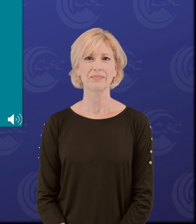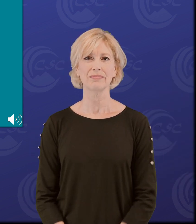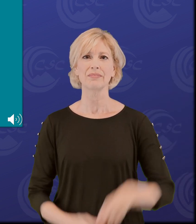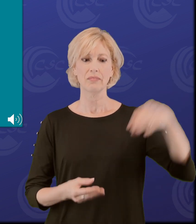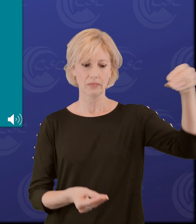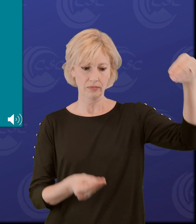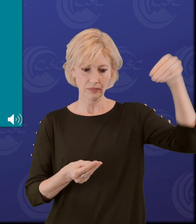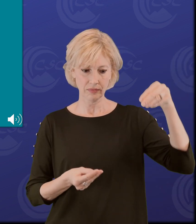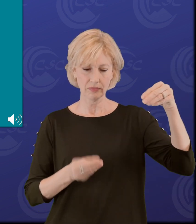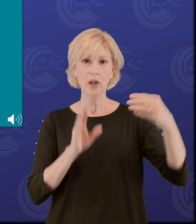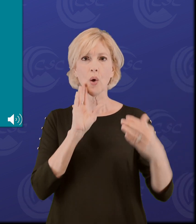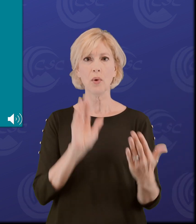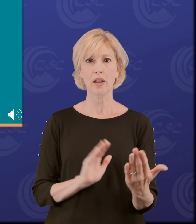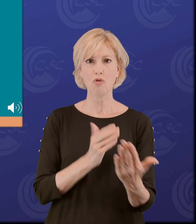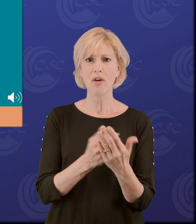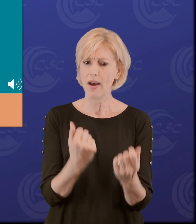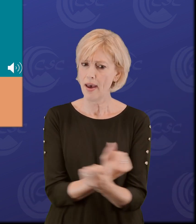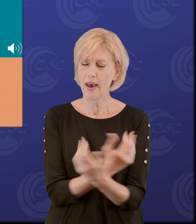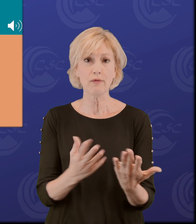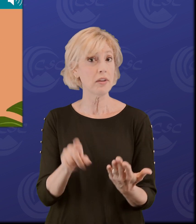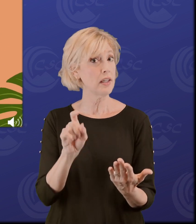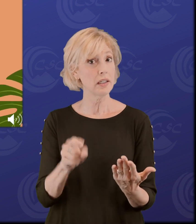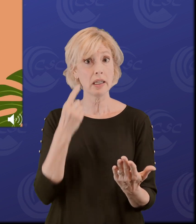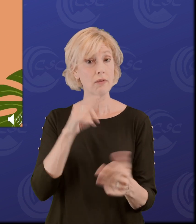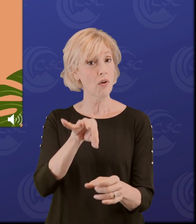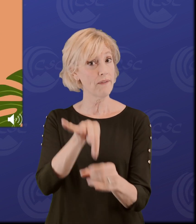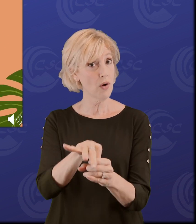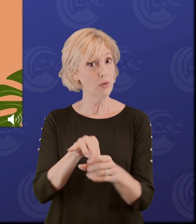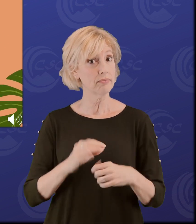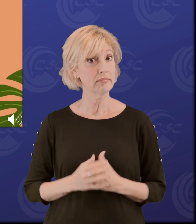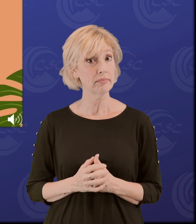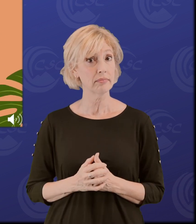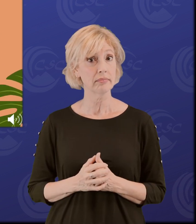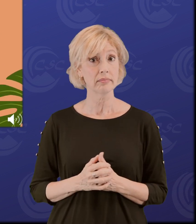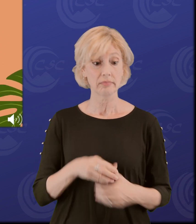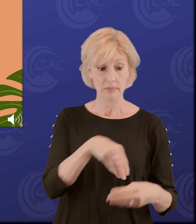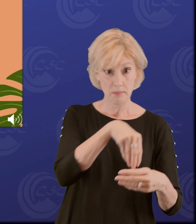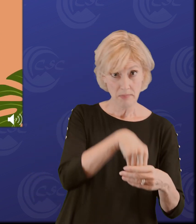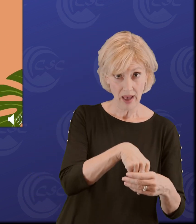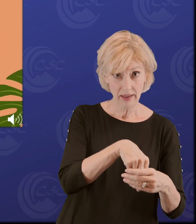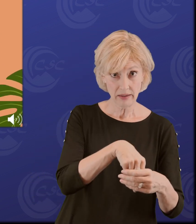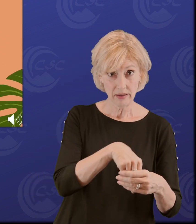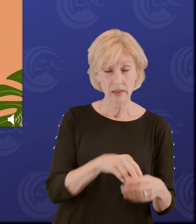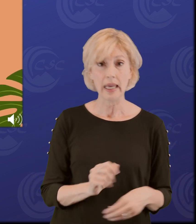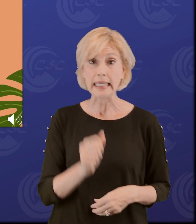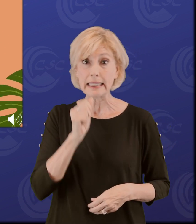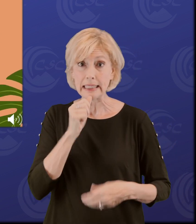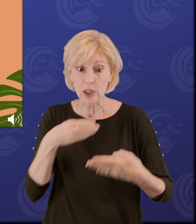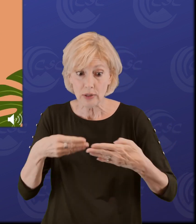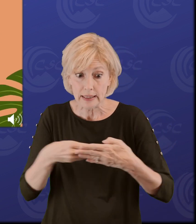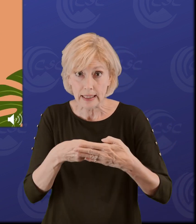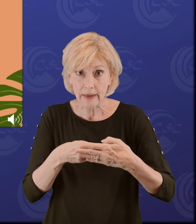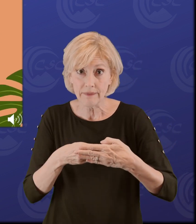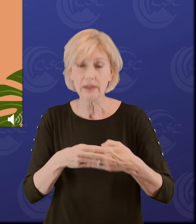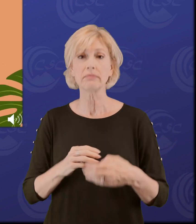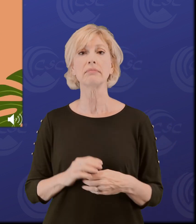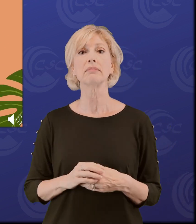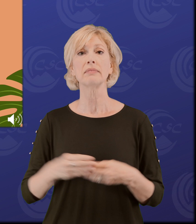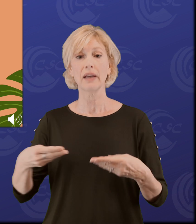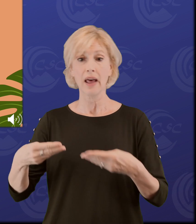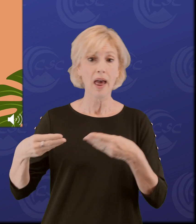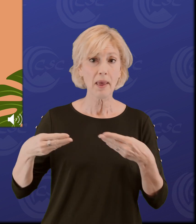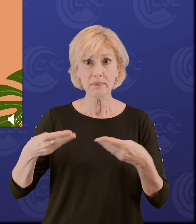Your ballot packet will arrive with everything you need to vote: a ballot, a secrecy sleeve, a return envelope, and